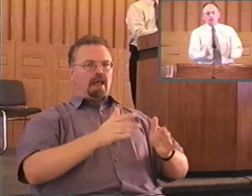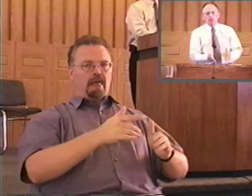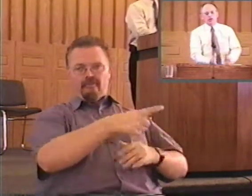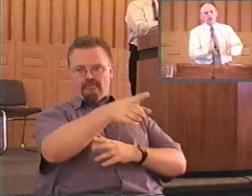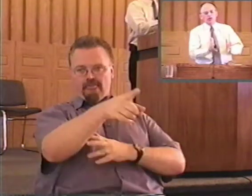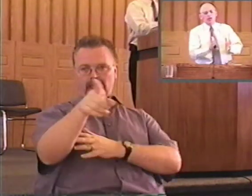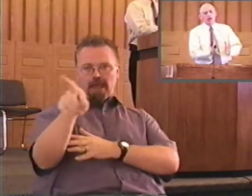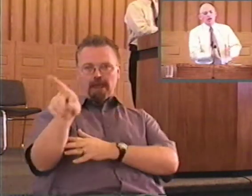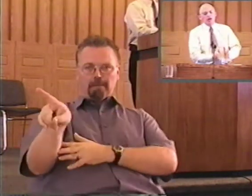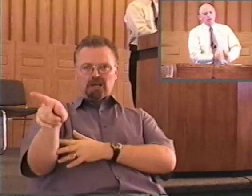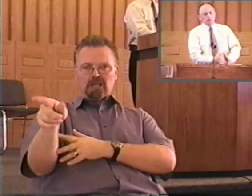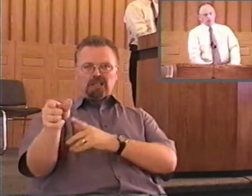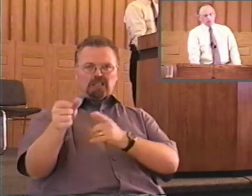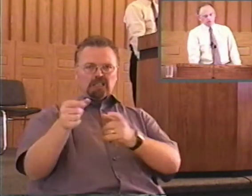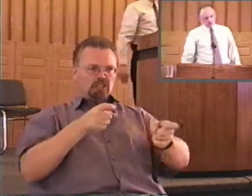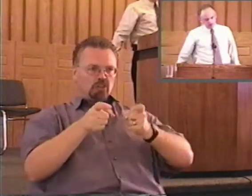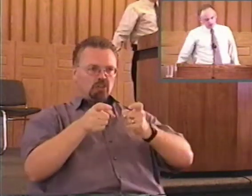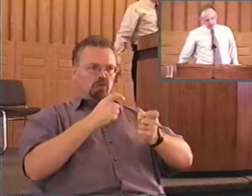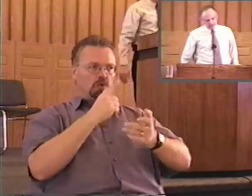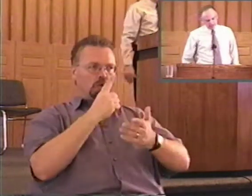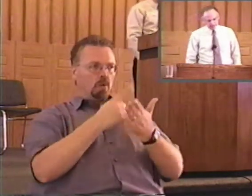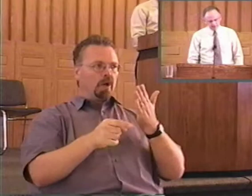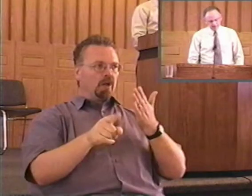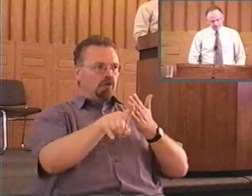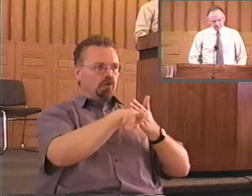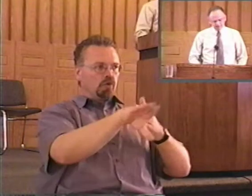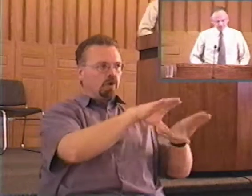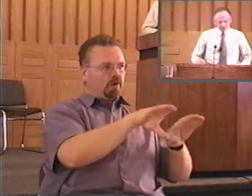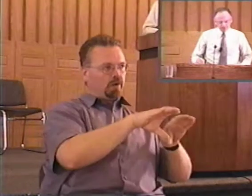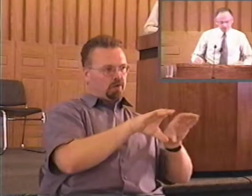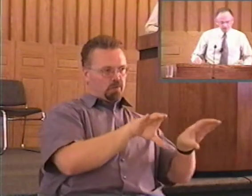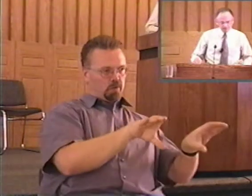them govern how you're going to live.